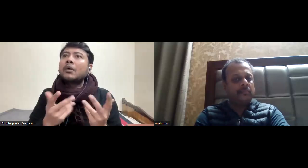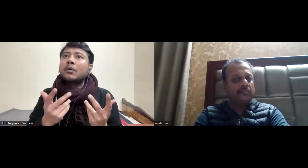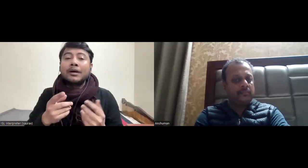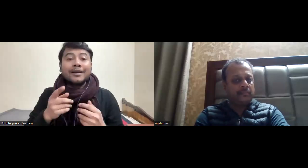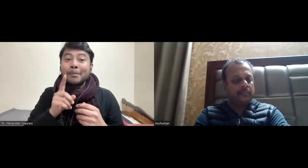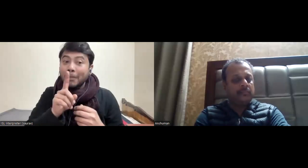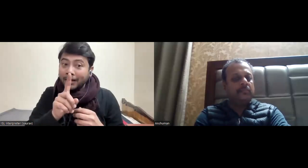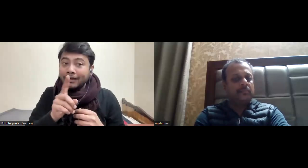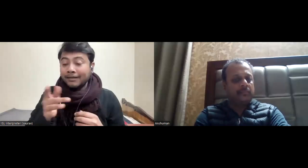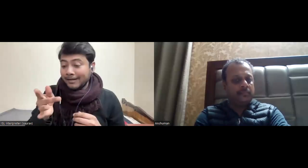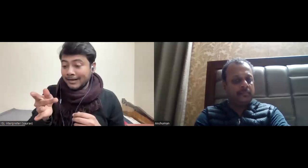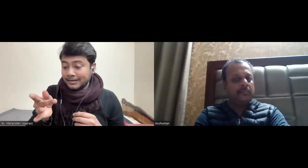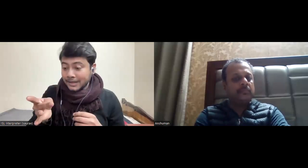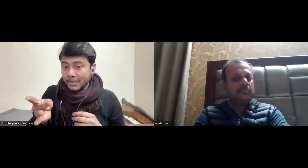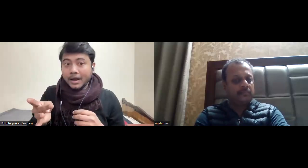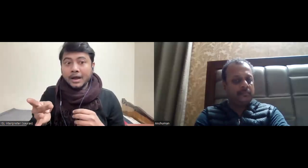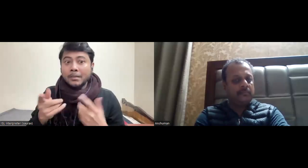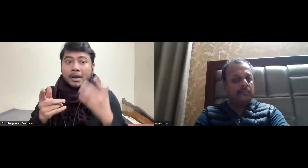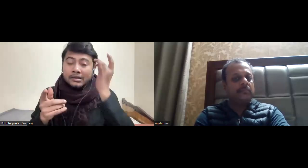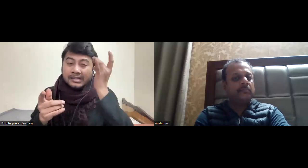being devotees, it is very important that